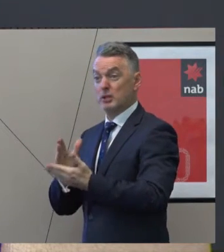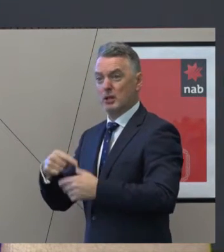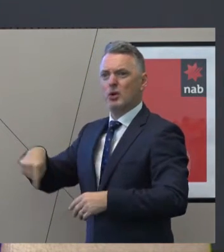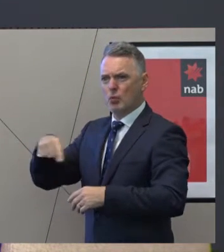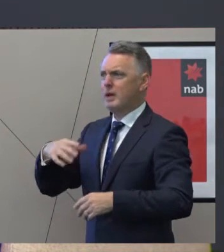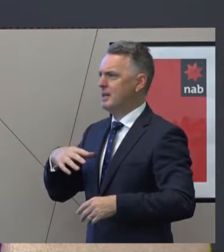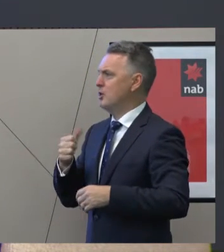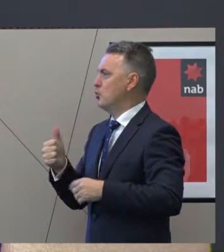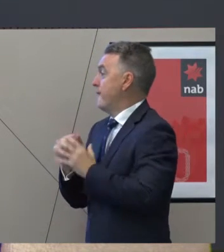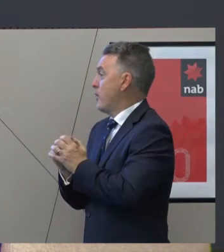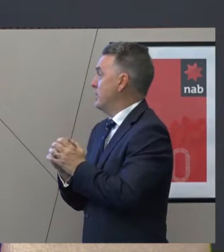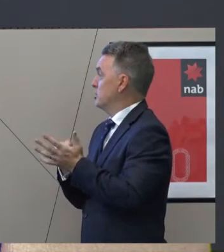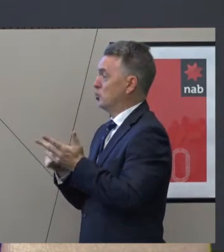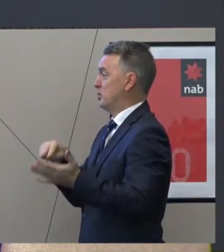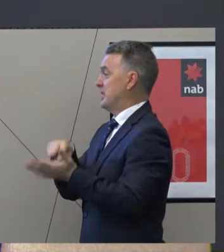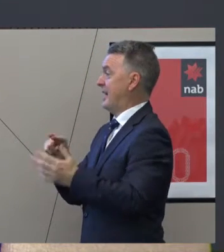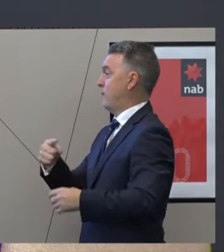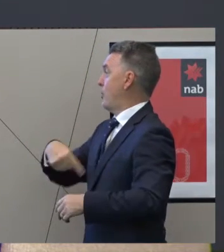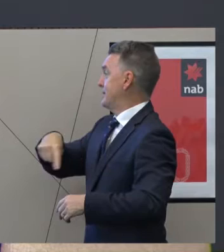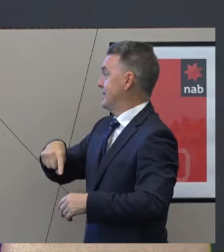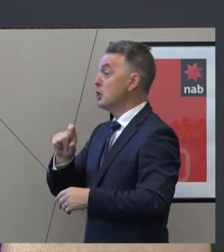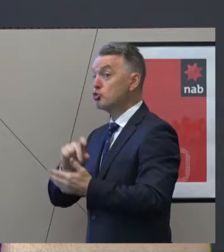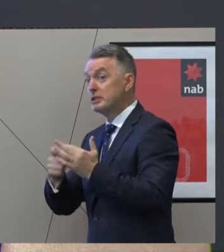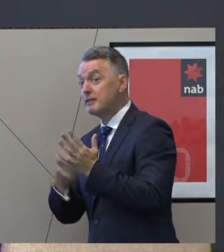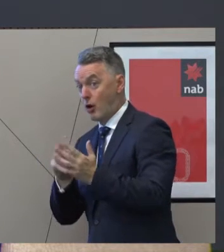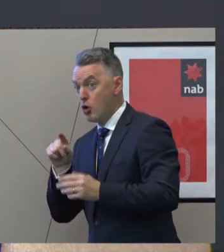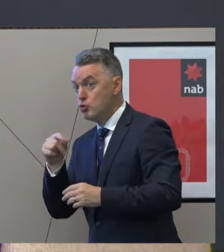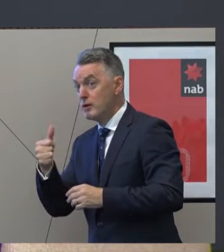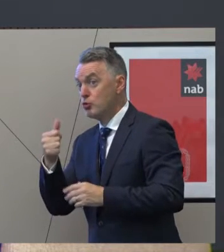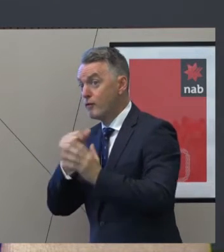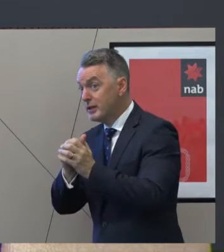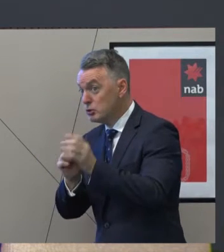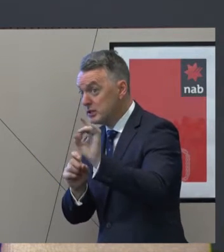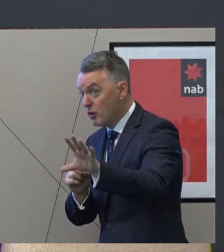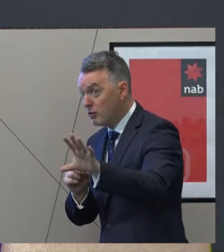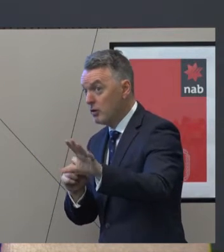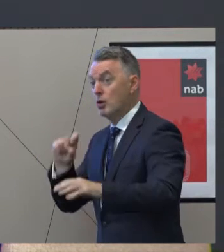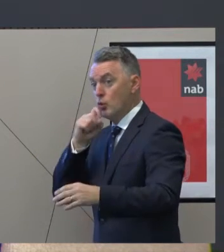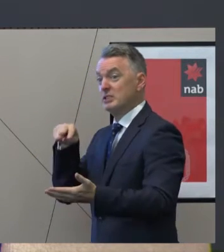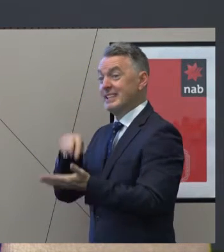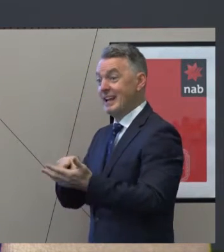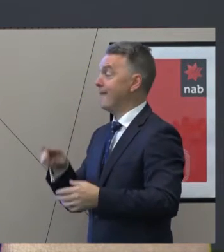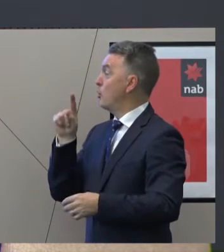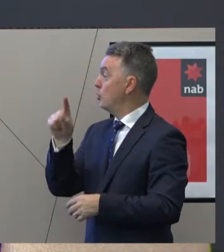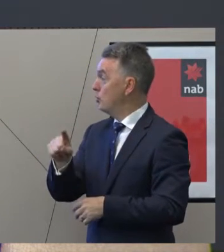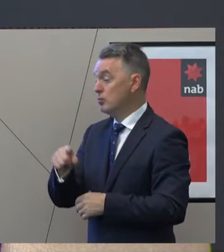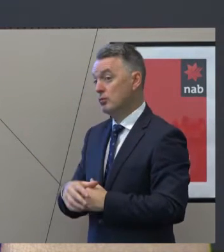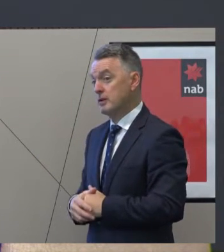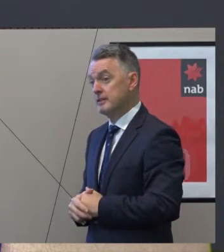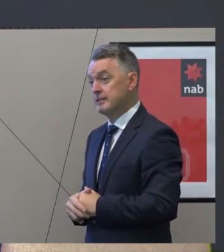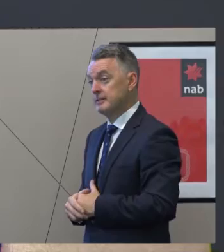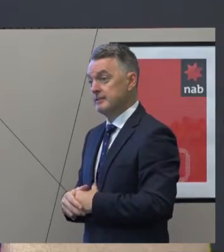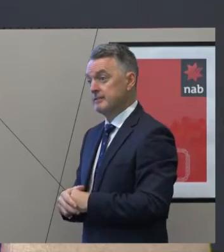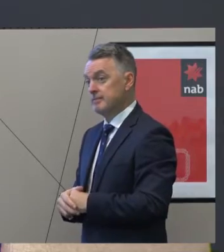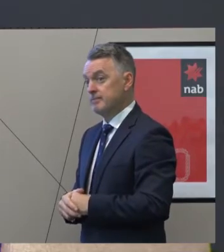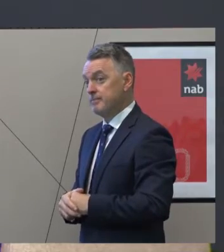all need good friends to stand up for us. And Christopher, I hope you've got some good friends who will stand up for you,